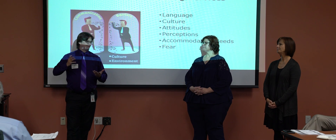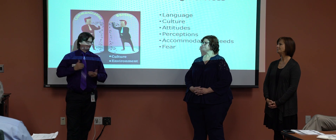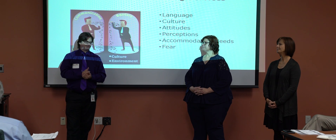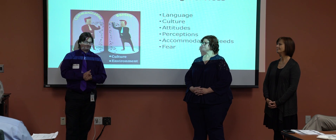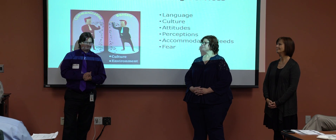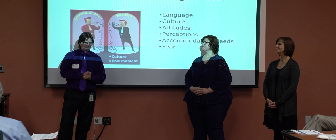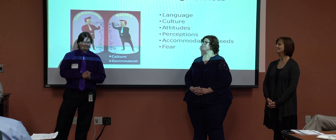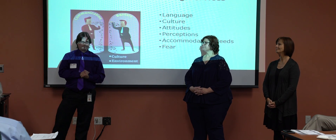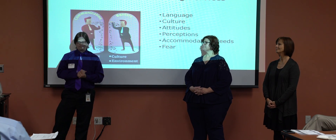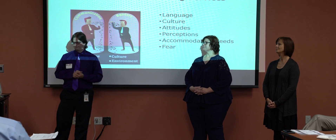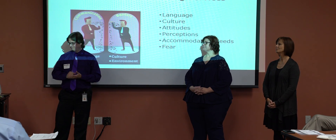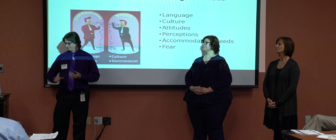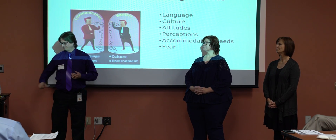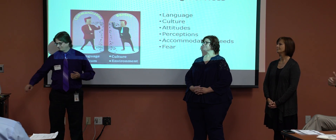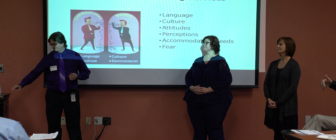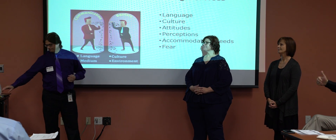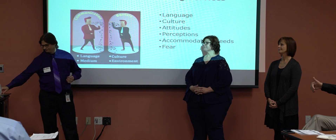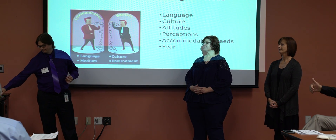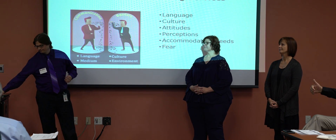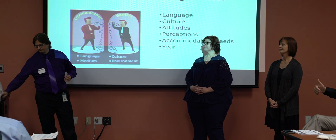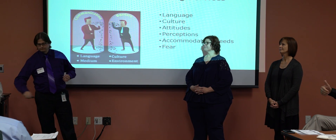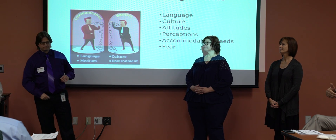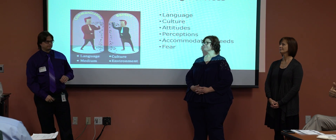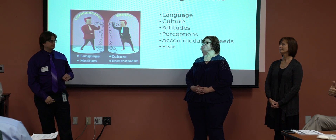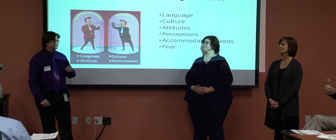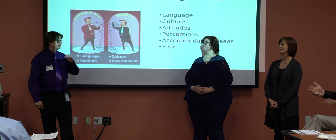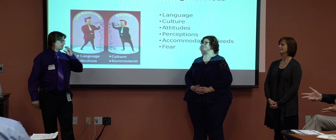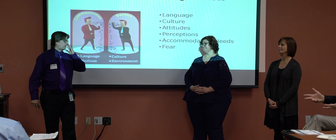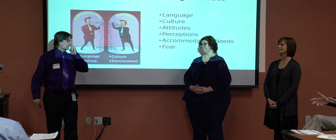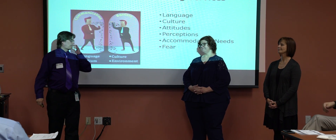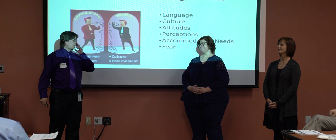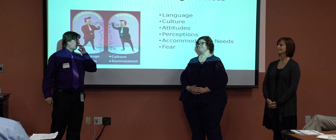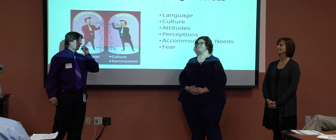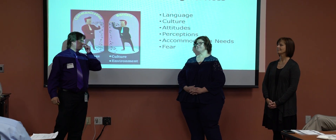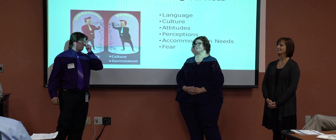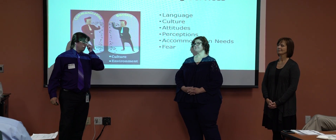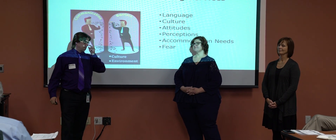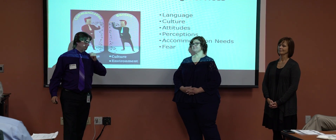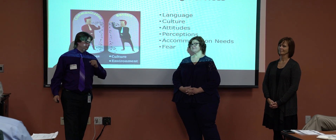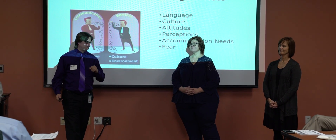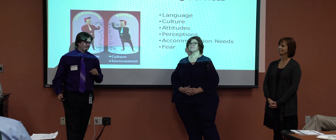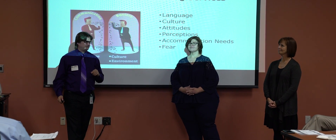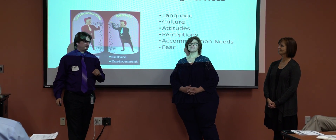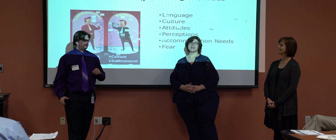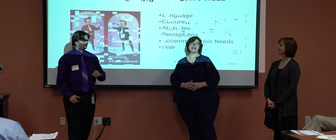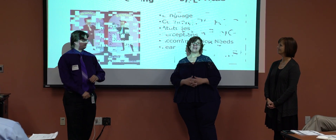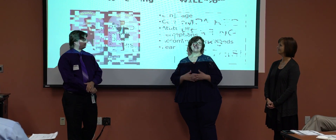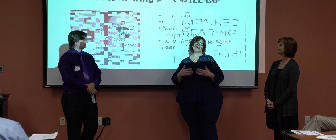There's a long history there that perpetuates some of those fears.